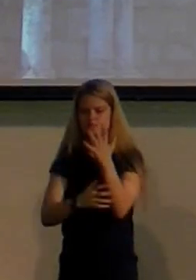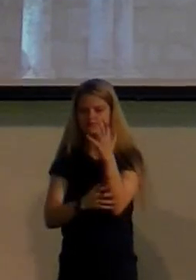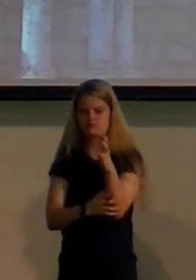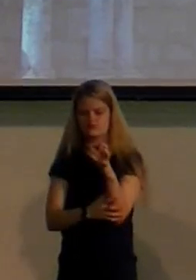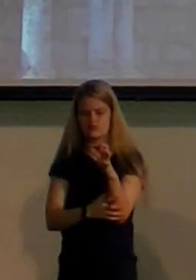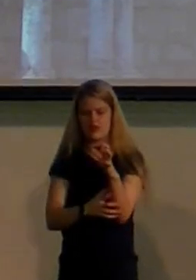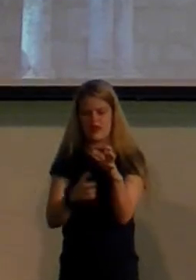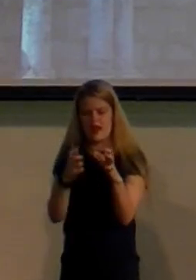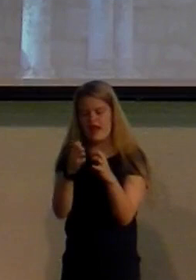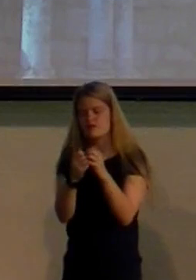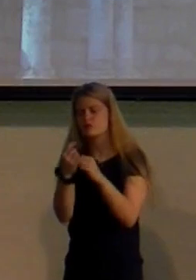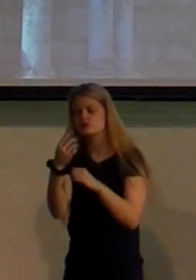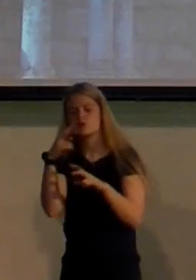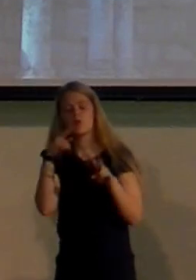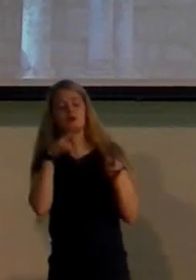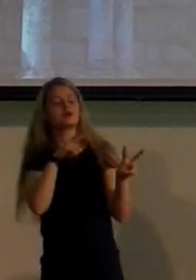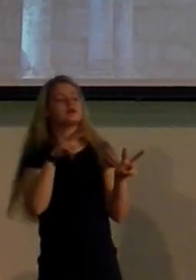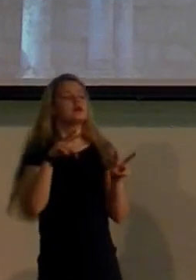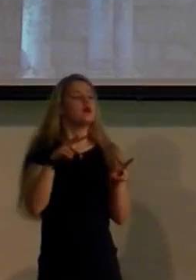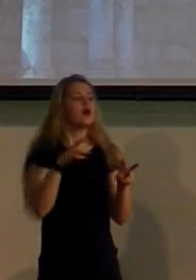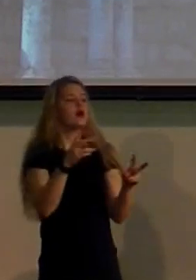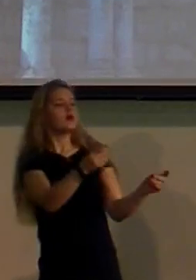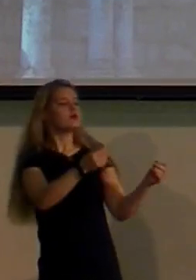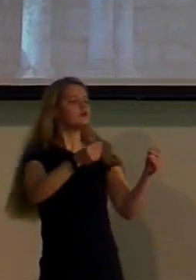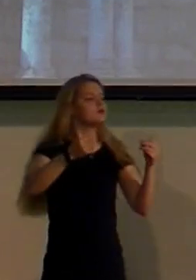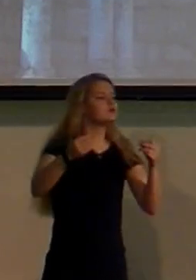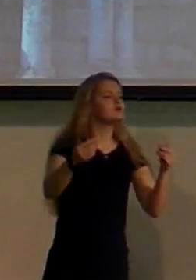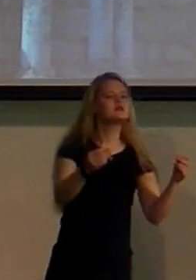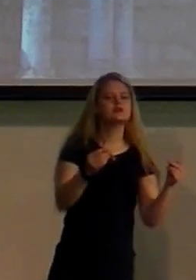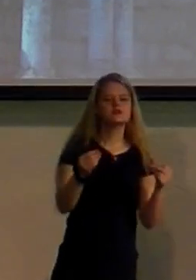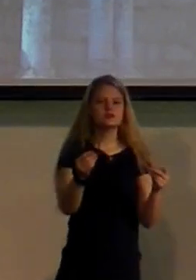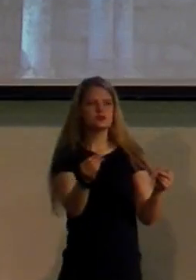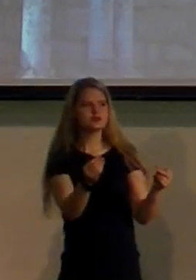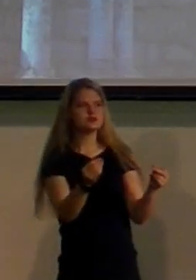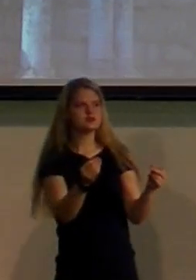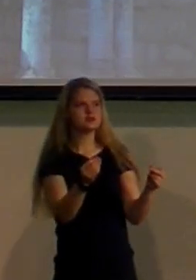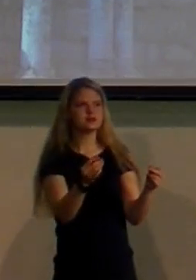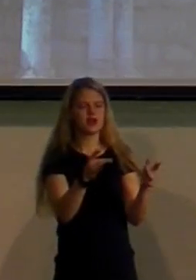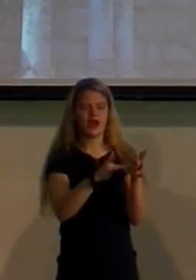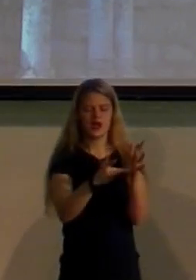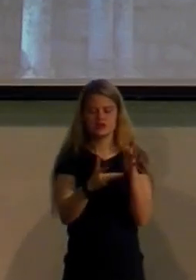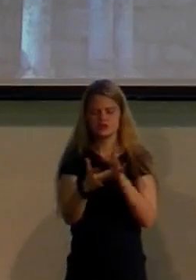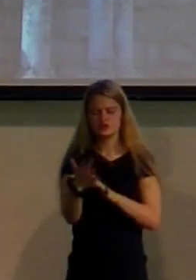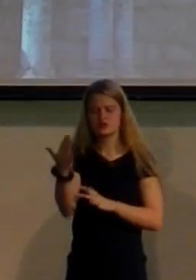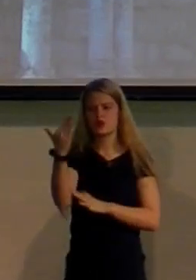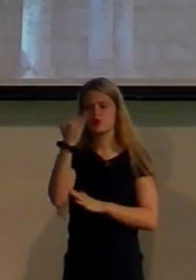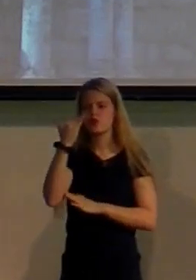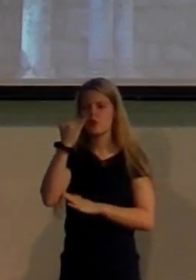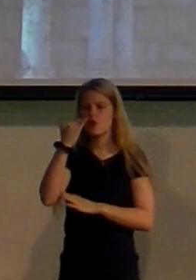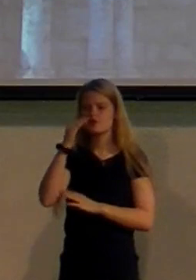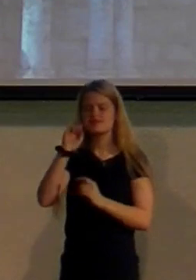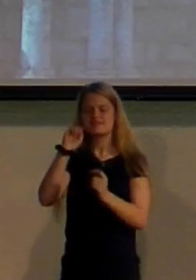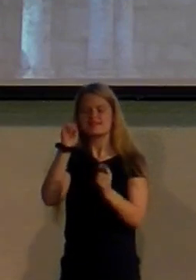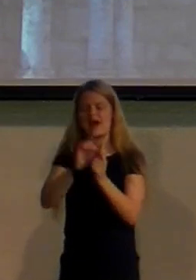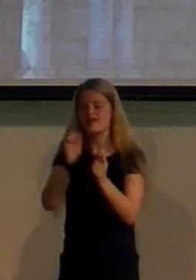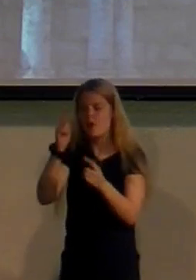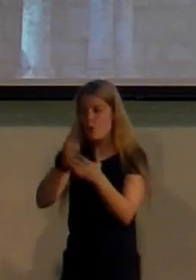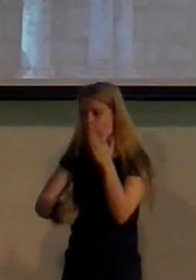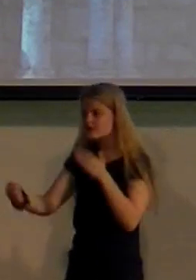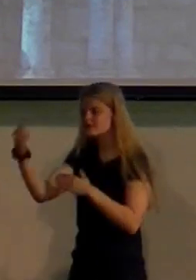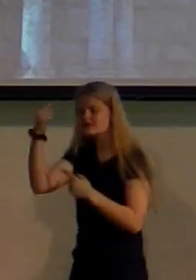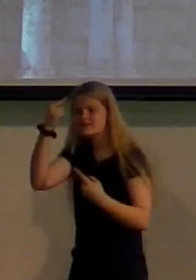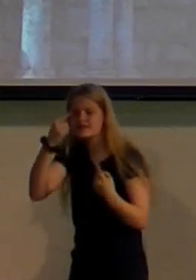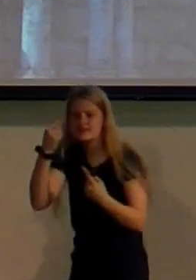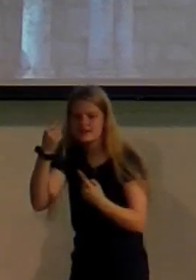everybody's watching. You know, they're looking to see, what's he going to do? What's he going to do? And Jesus knows exactly what they're thinking, and